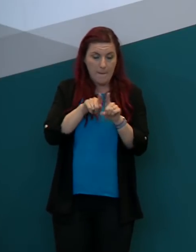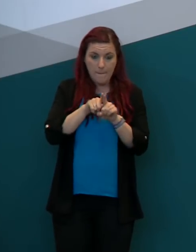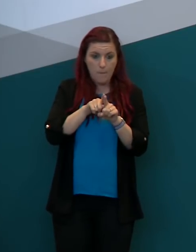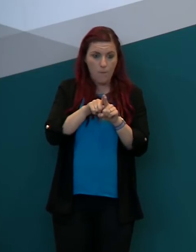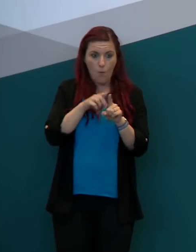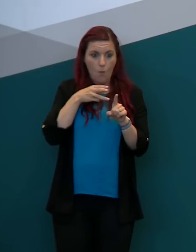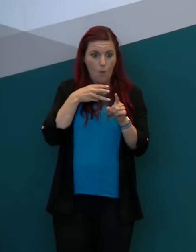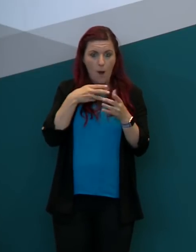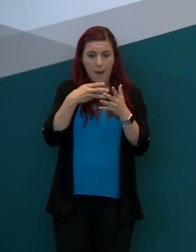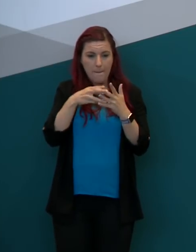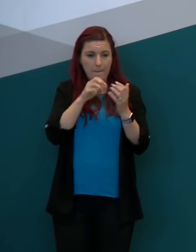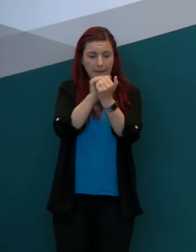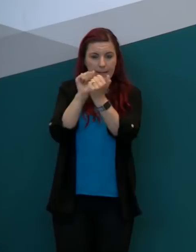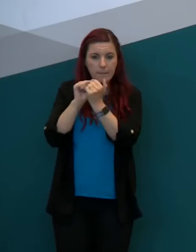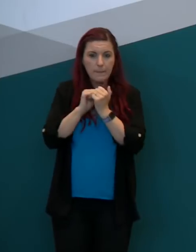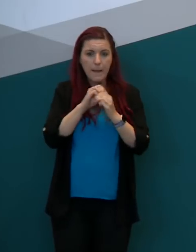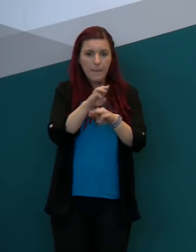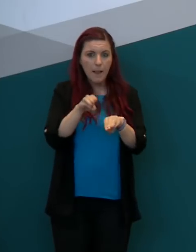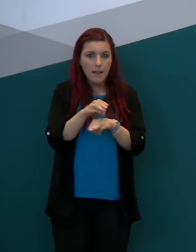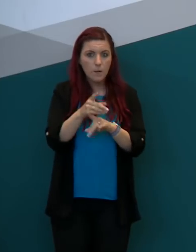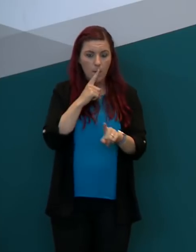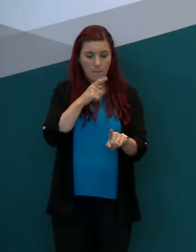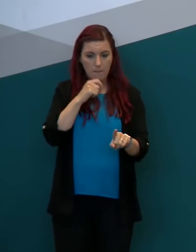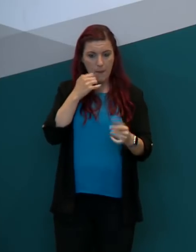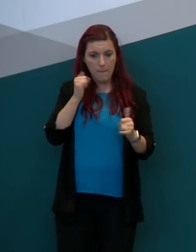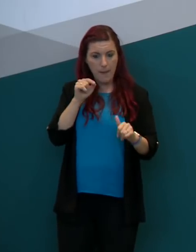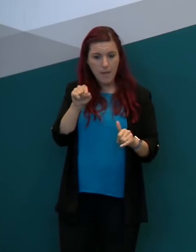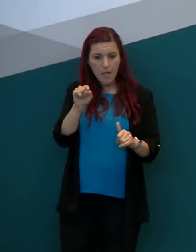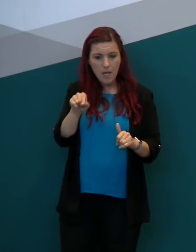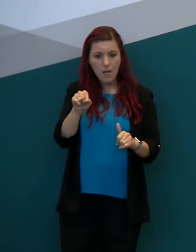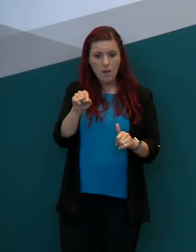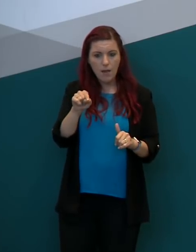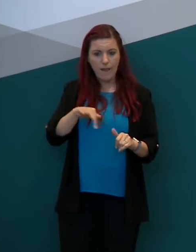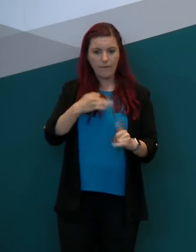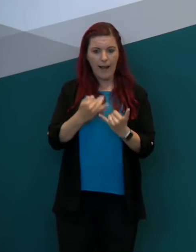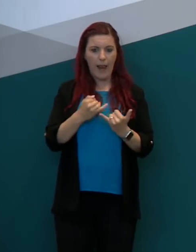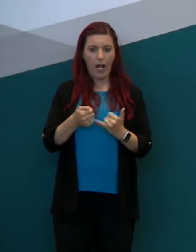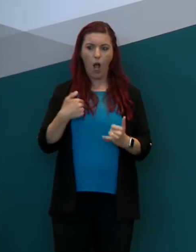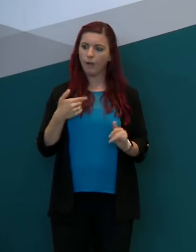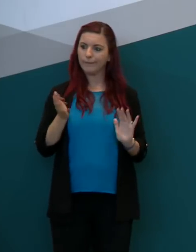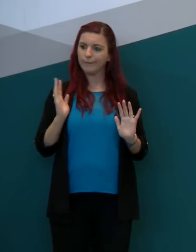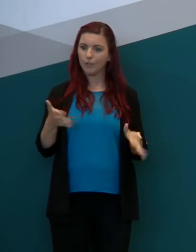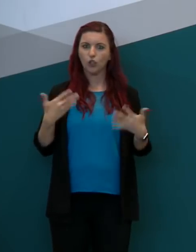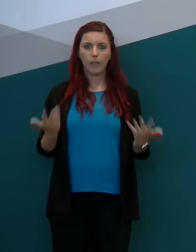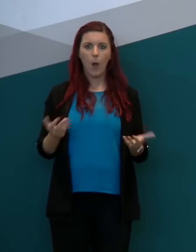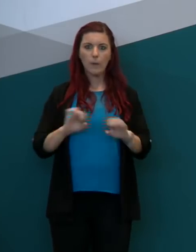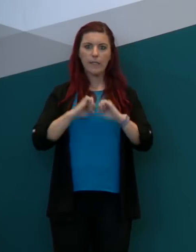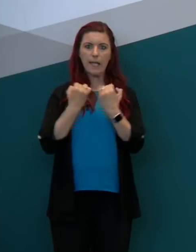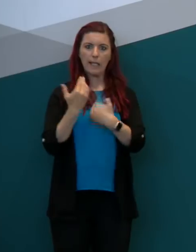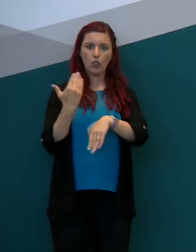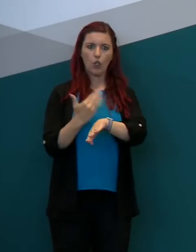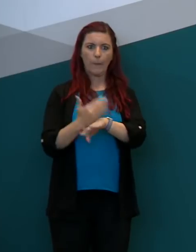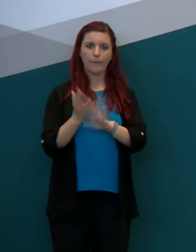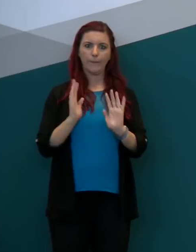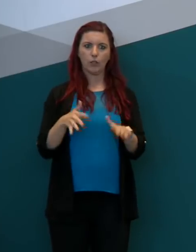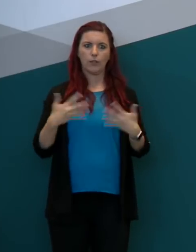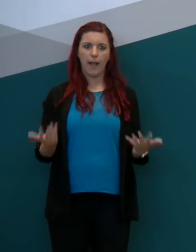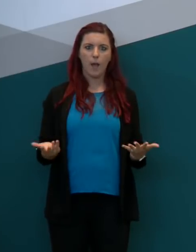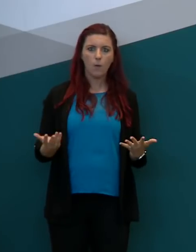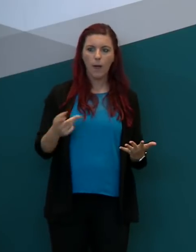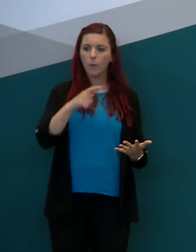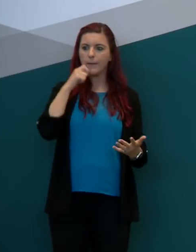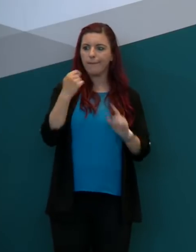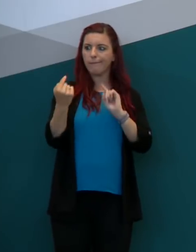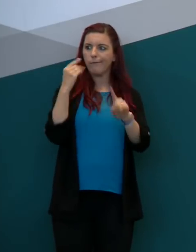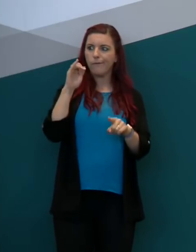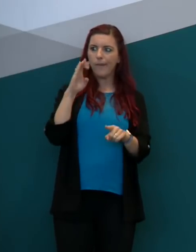engagements, that maybe a sense that we have passed this, the work that society had to do here that was set out for us in February as we